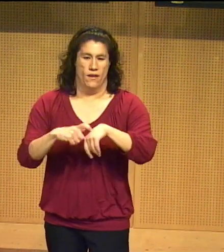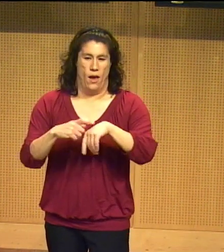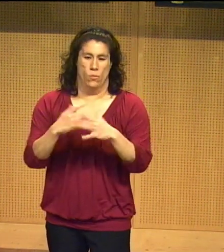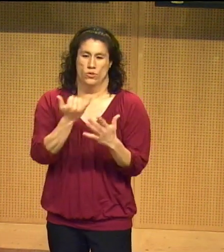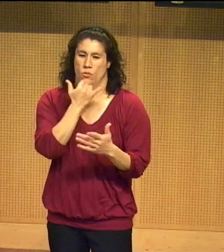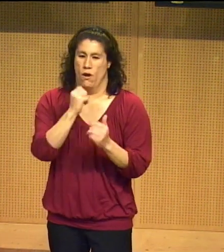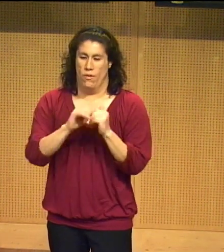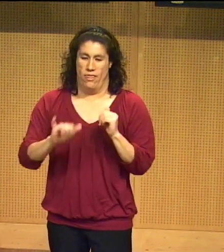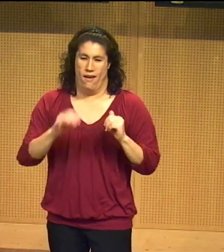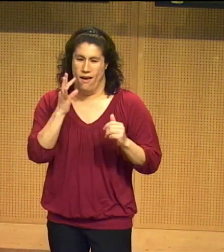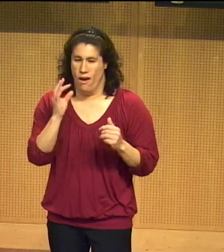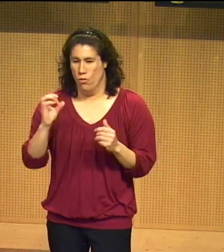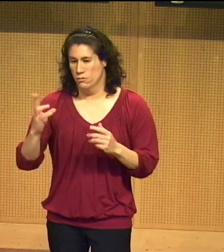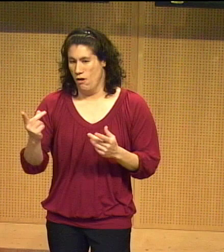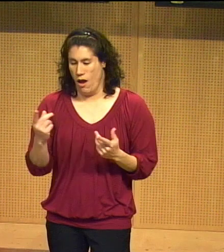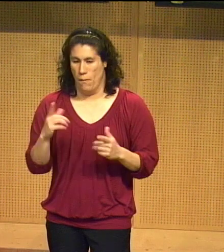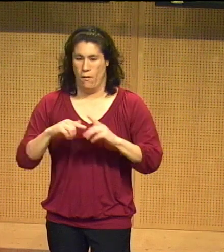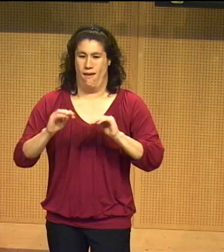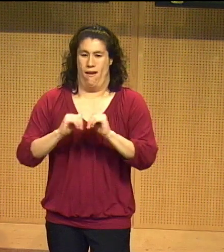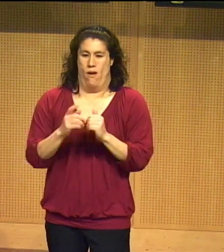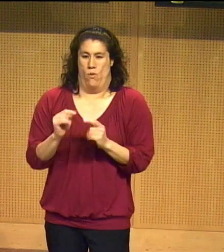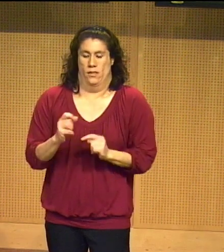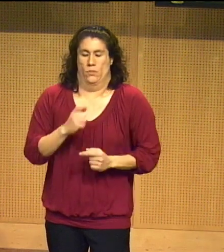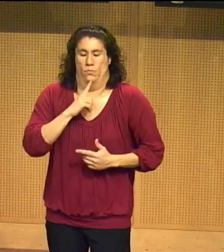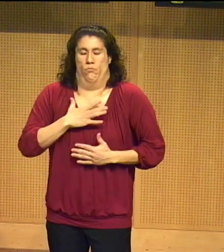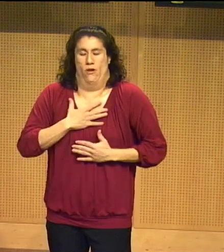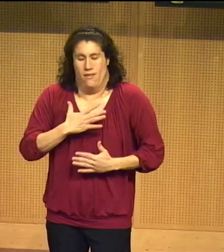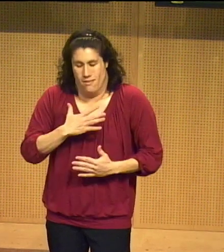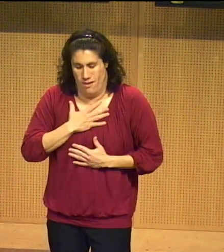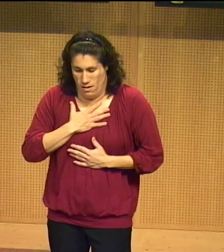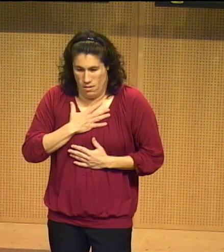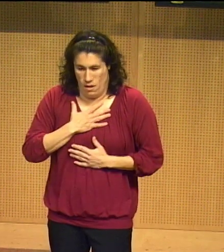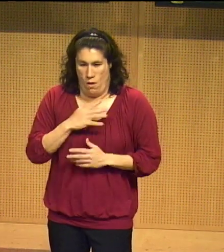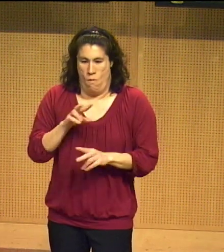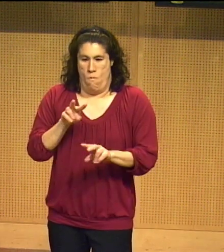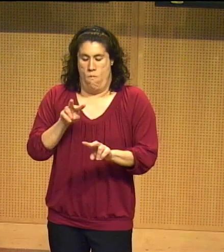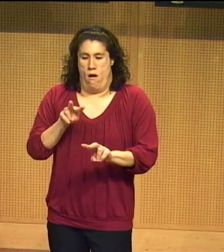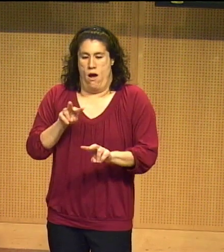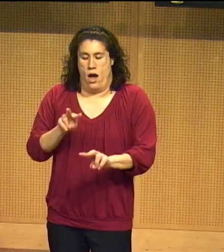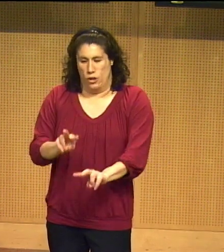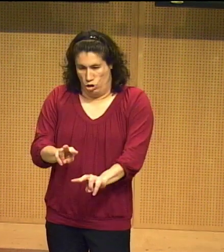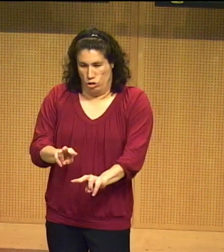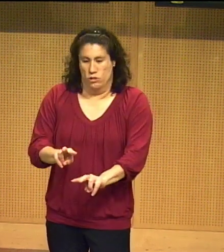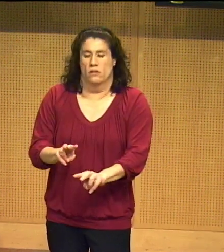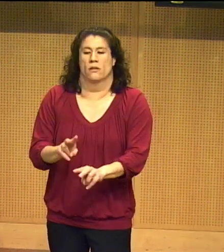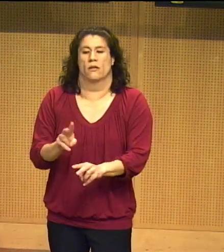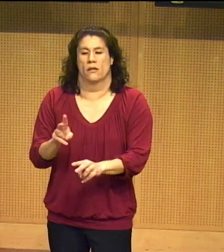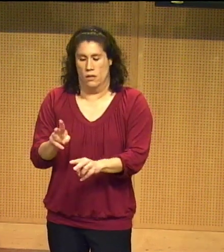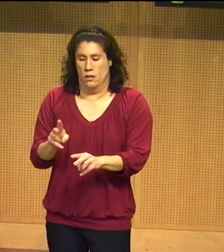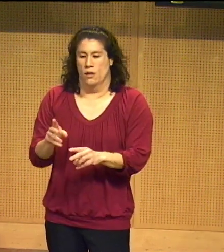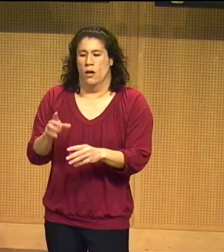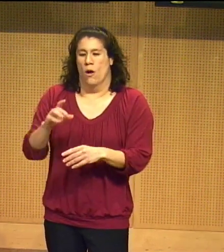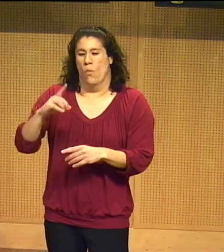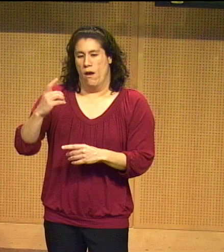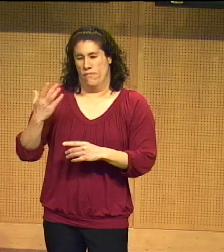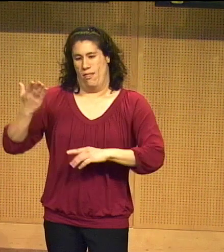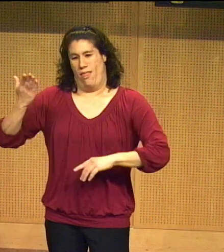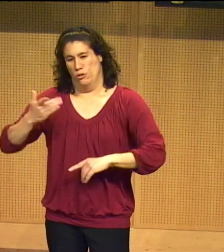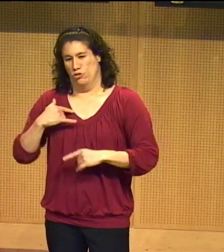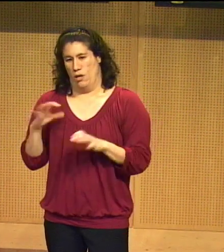by watching their breathing and watching it and using my eyes and watching carefully. It's a lecture I give every year to